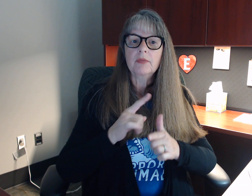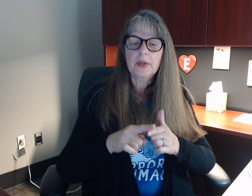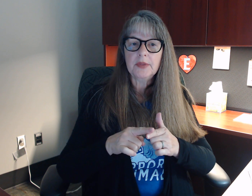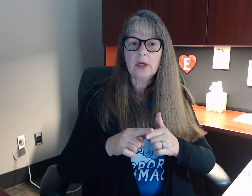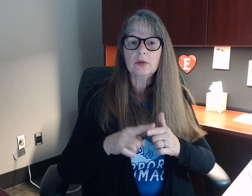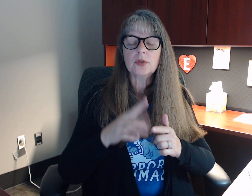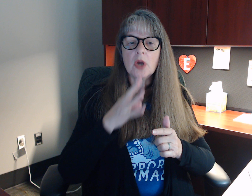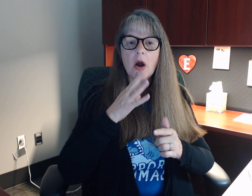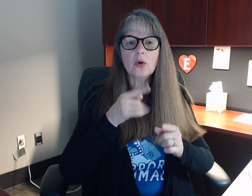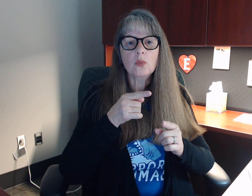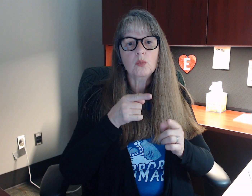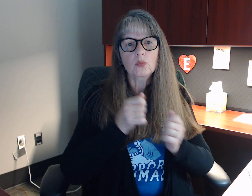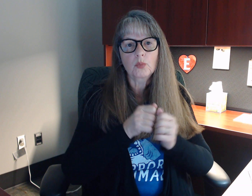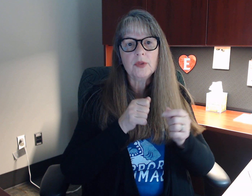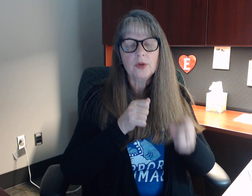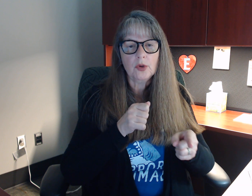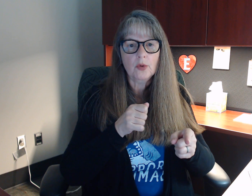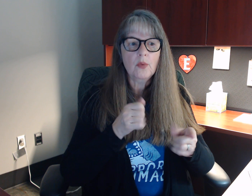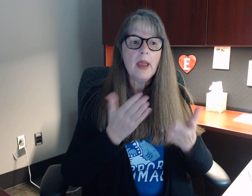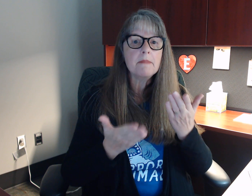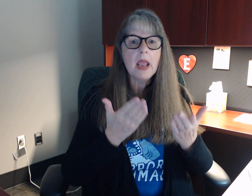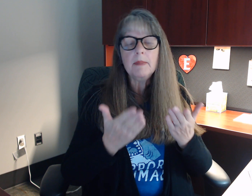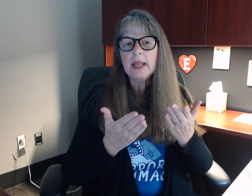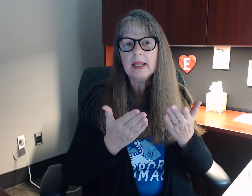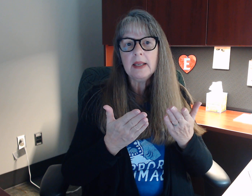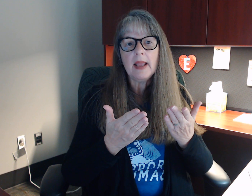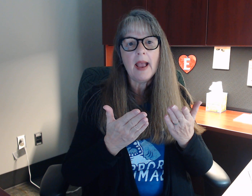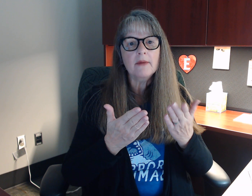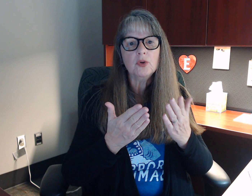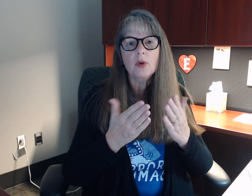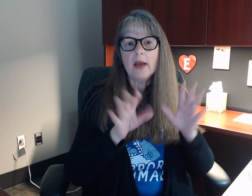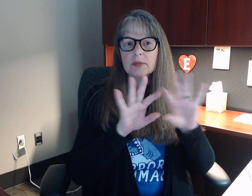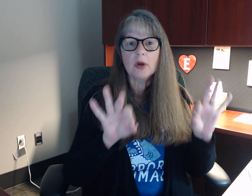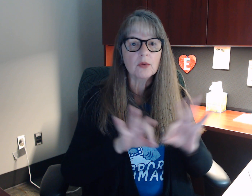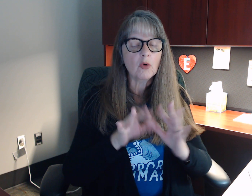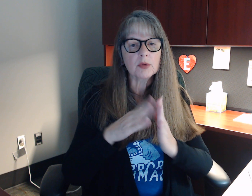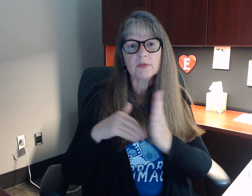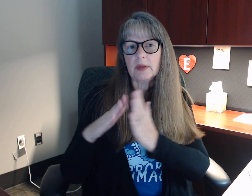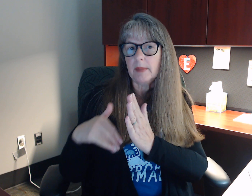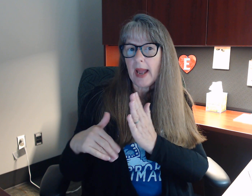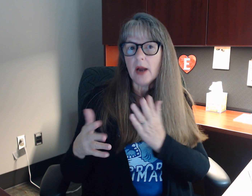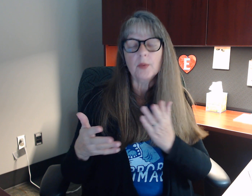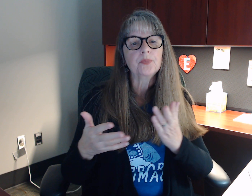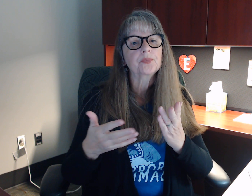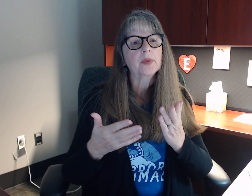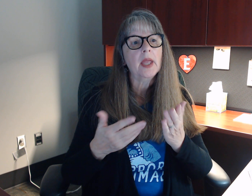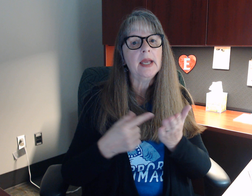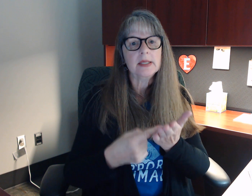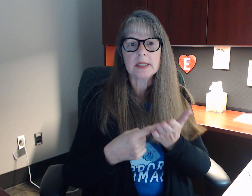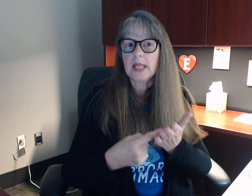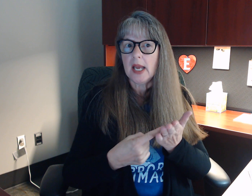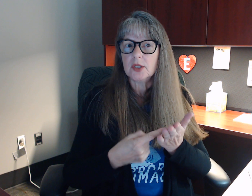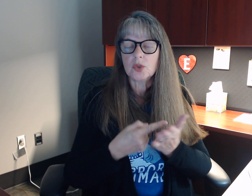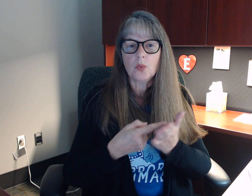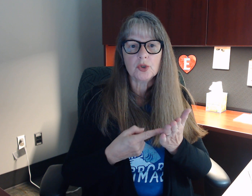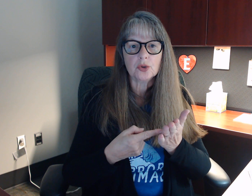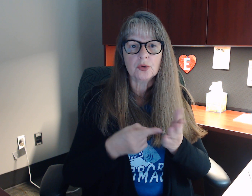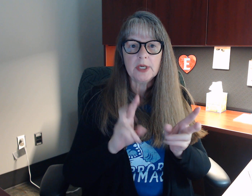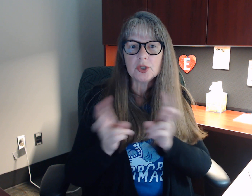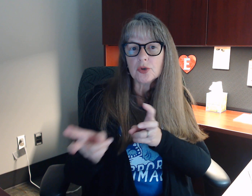then they'll talk with you and maybe have you have some other forms, fill them out, and discuss what your issues